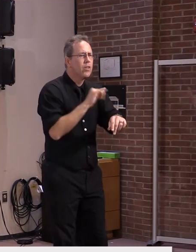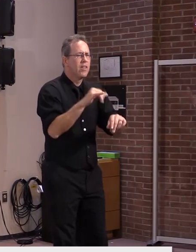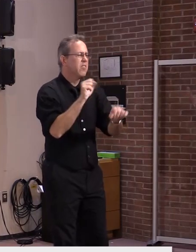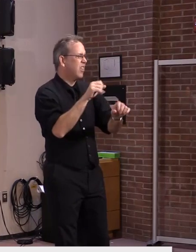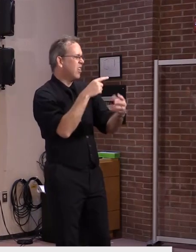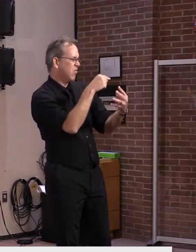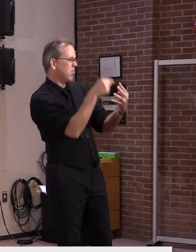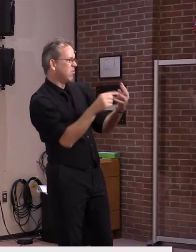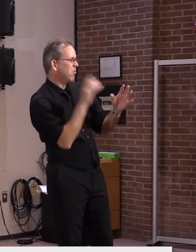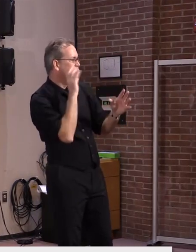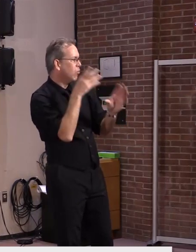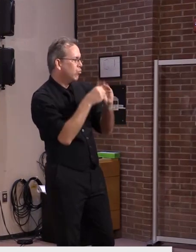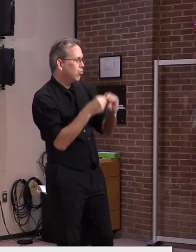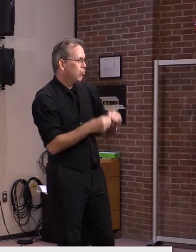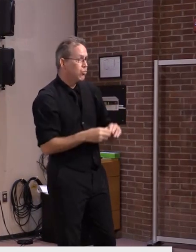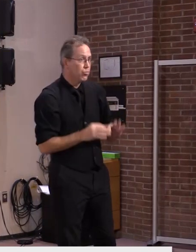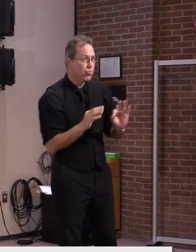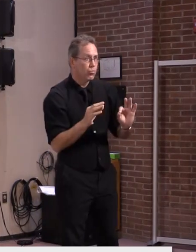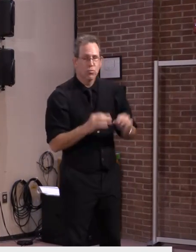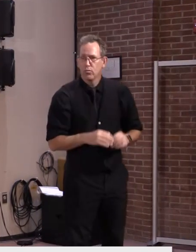Yeah, Dr. Levine.